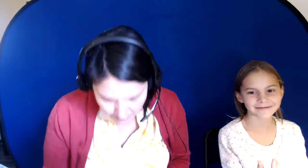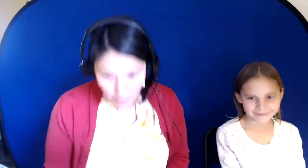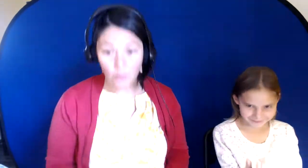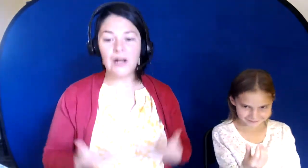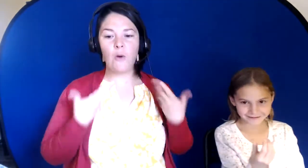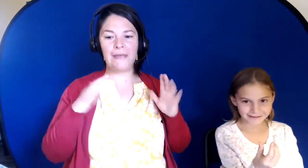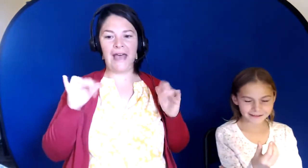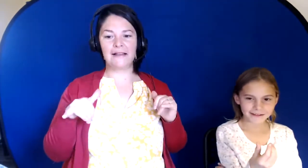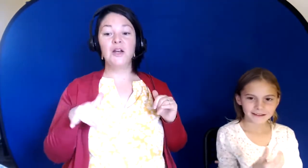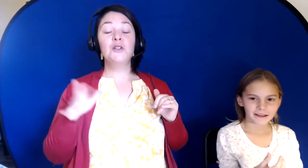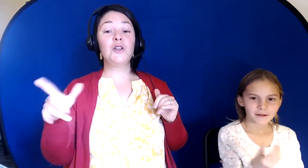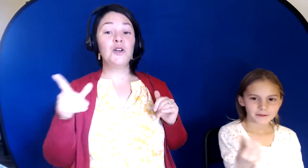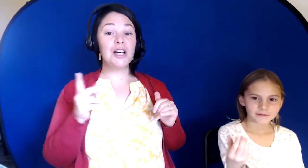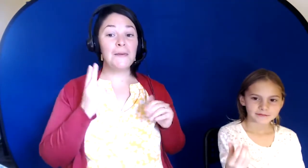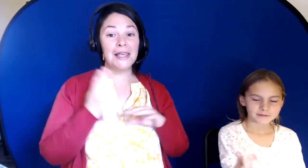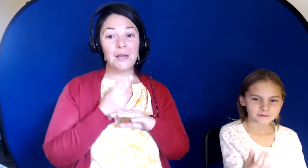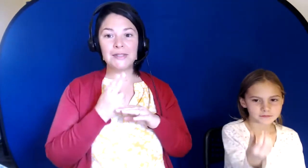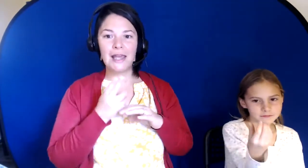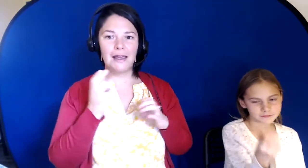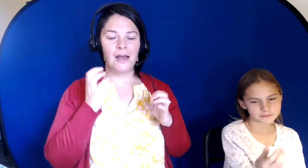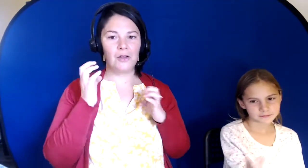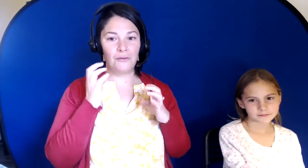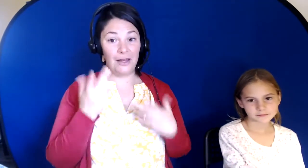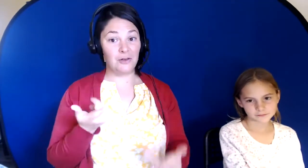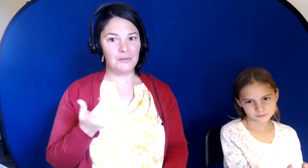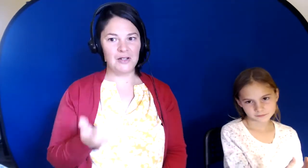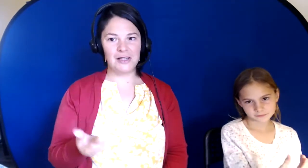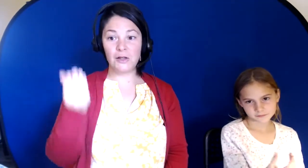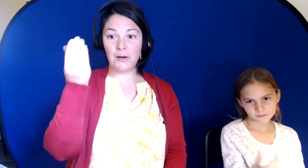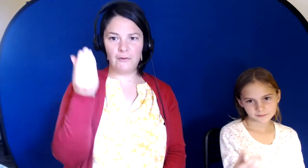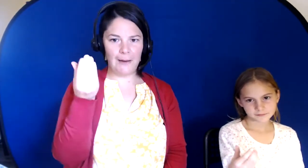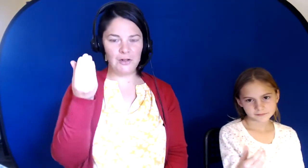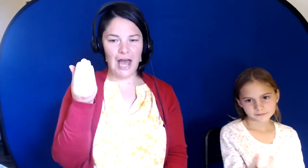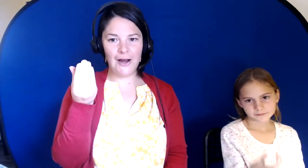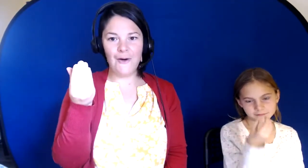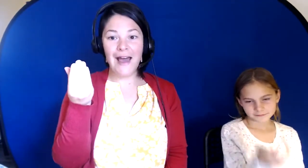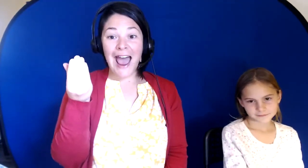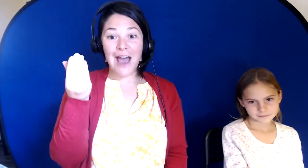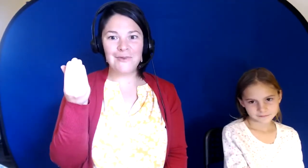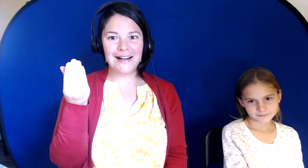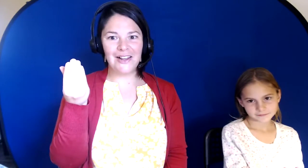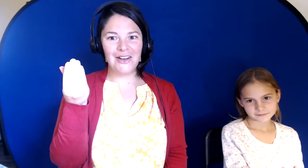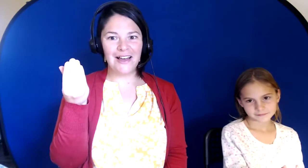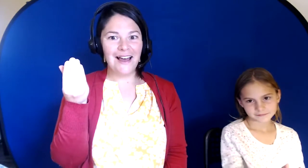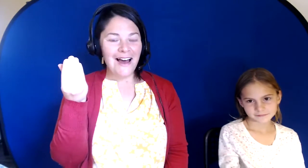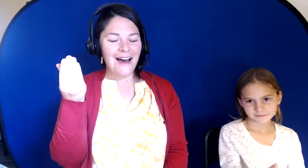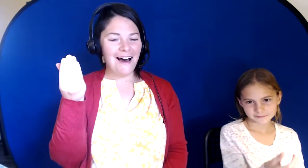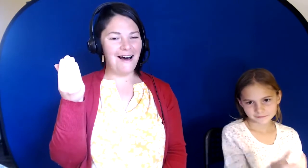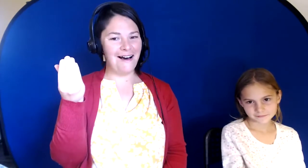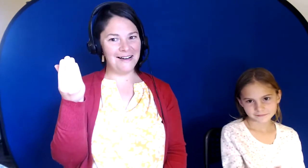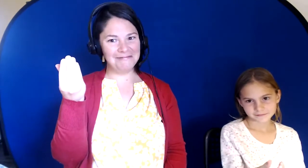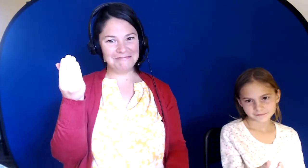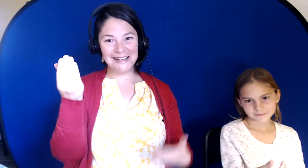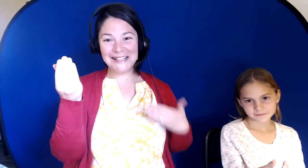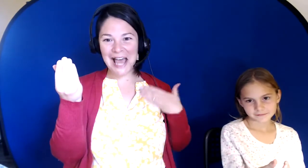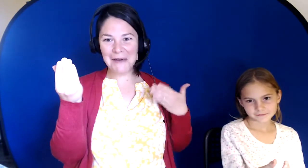We don't want that. So you're going to be using your facial expressions. So grab your taco and we're going to look. Ah, it's a happy